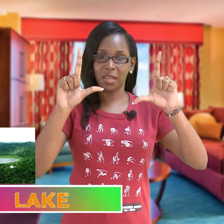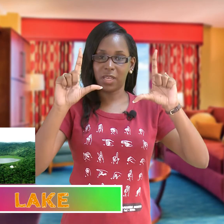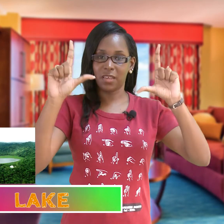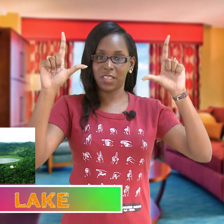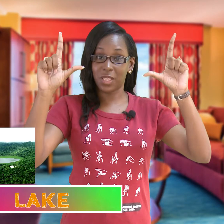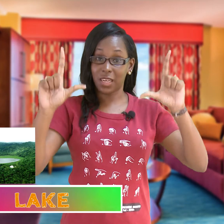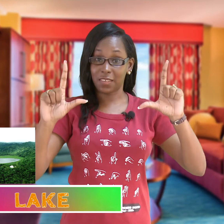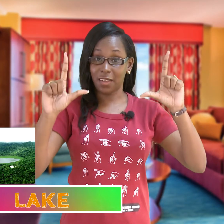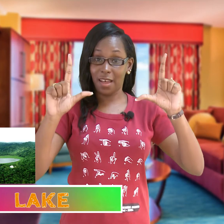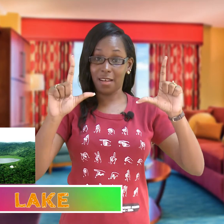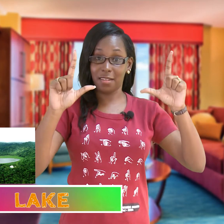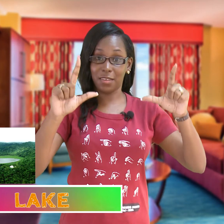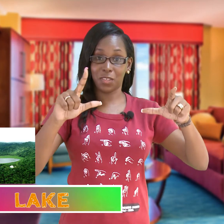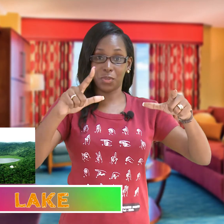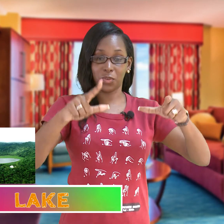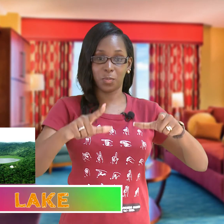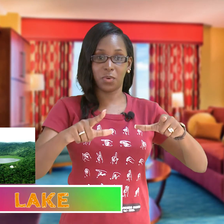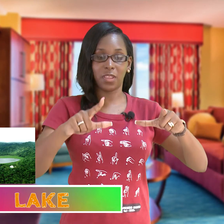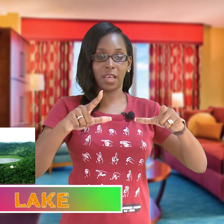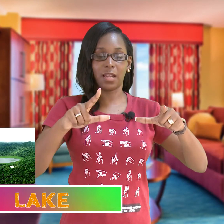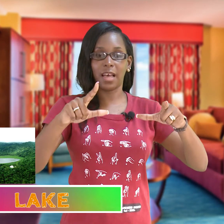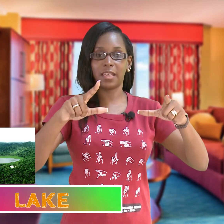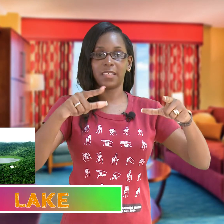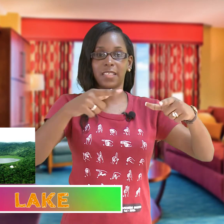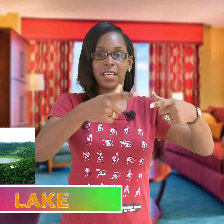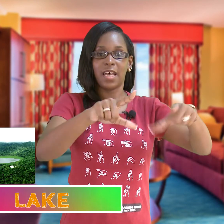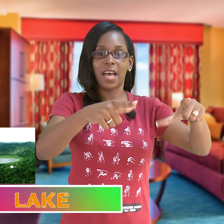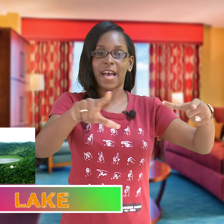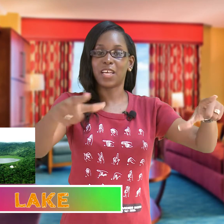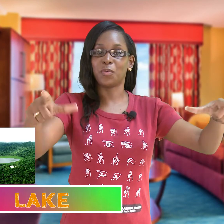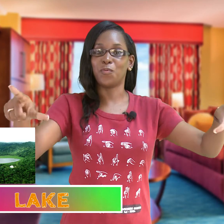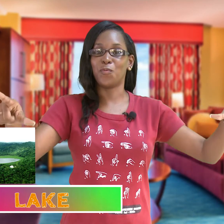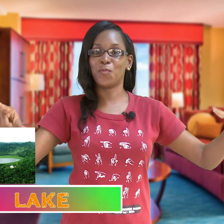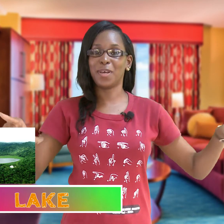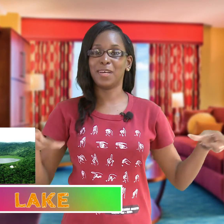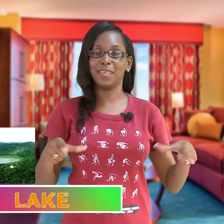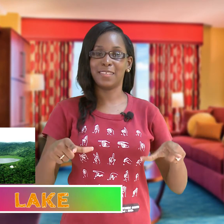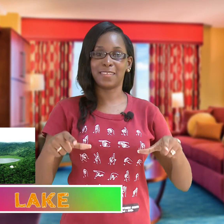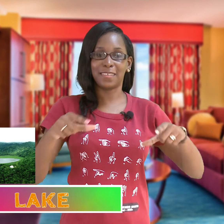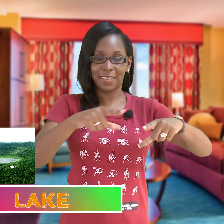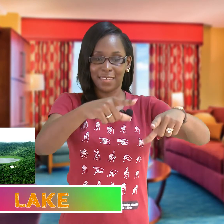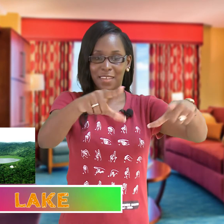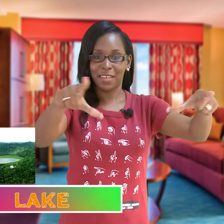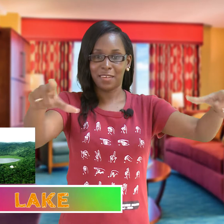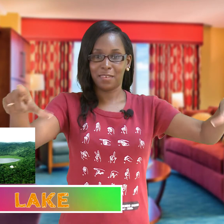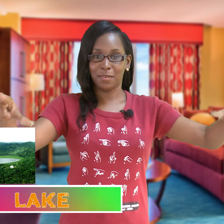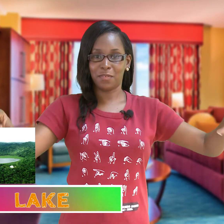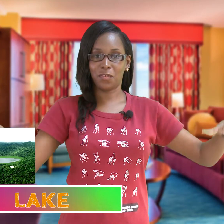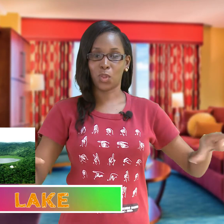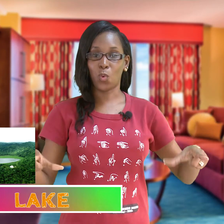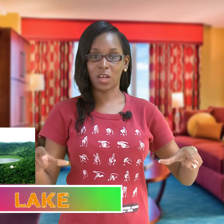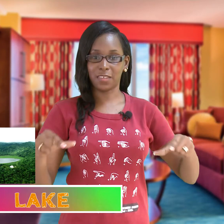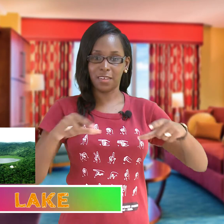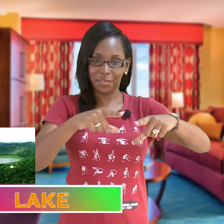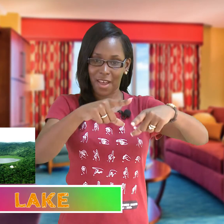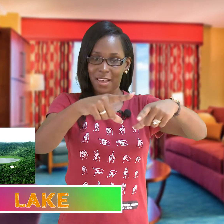Lake begins with the letter L, so we use both L hands and we wiggle it for the water,